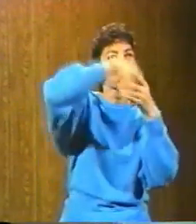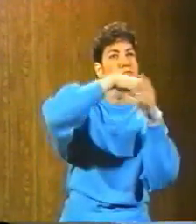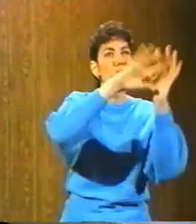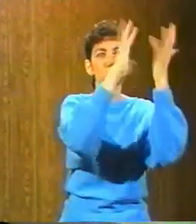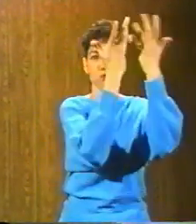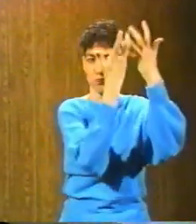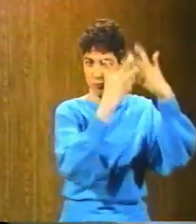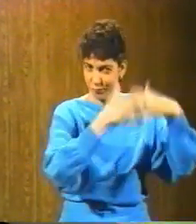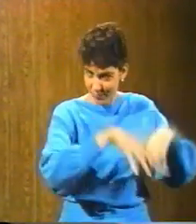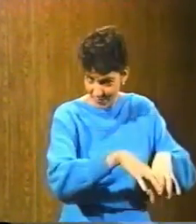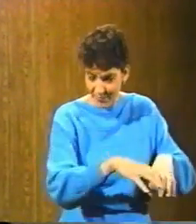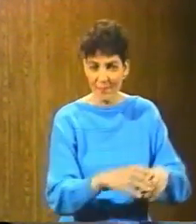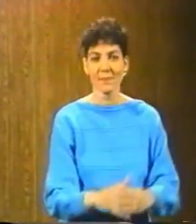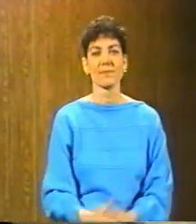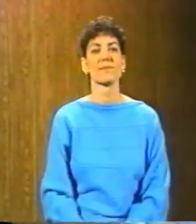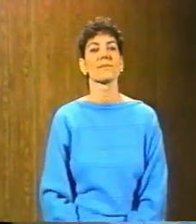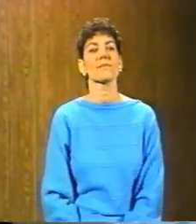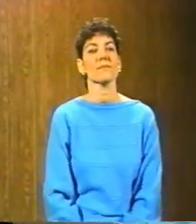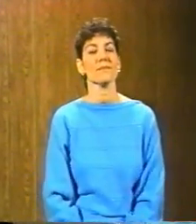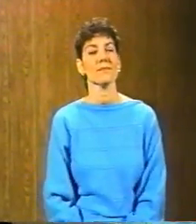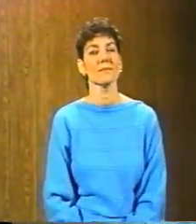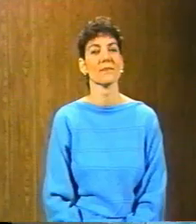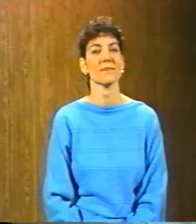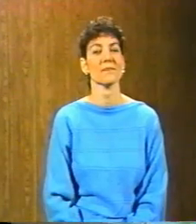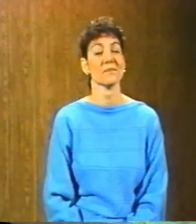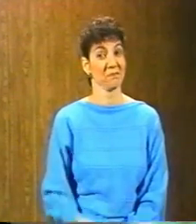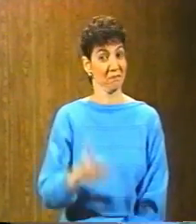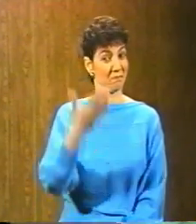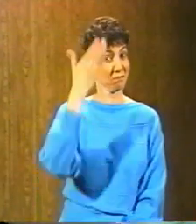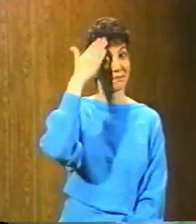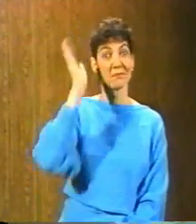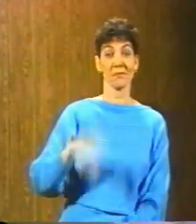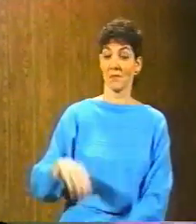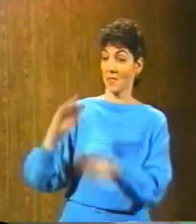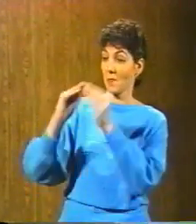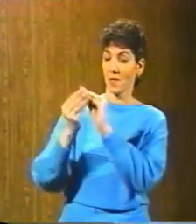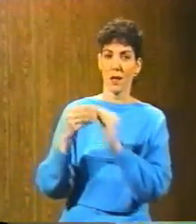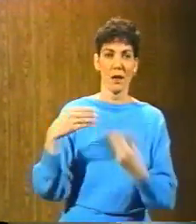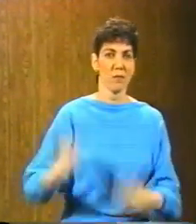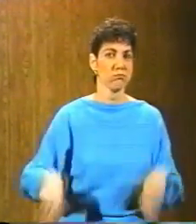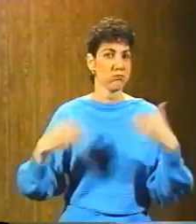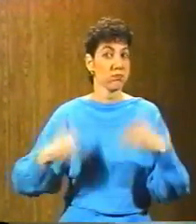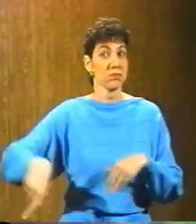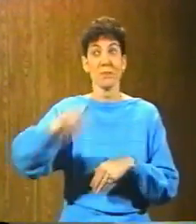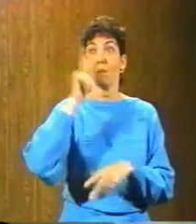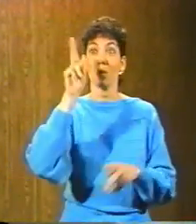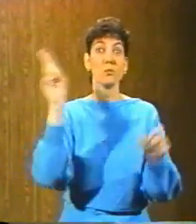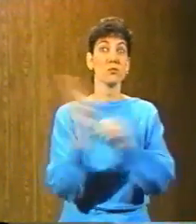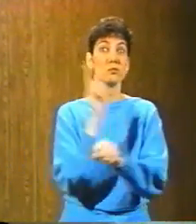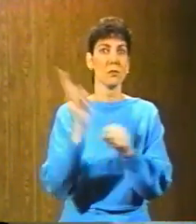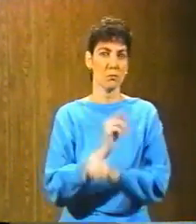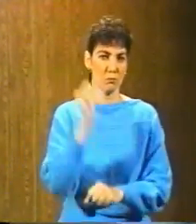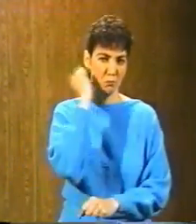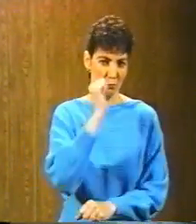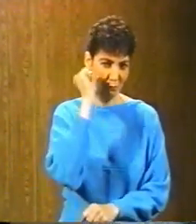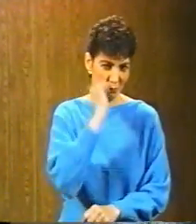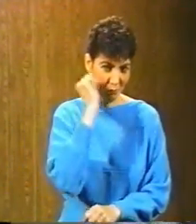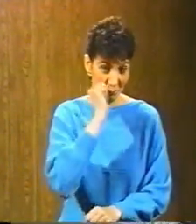You know, we all use numbers every day. They're so much a part of our lives that we usually don't think about how to say